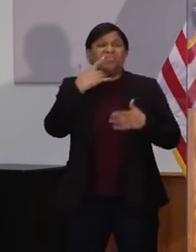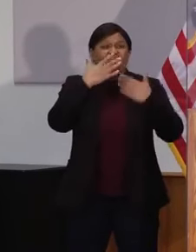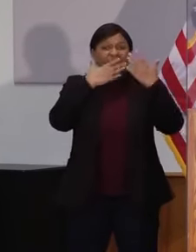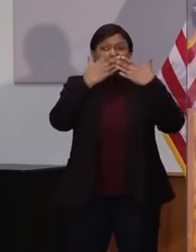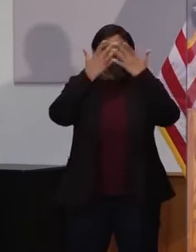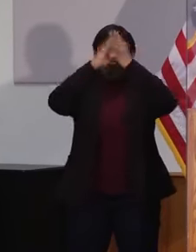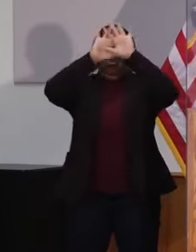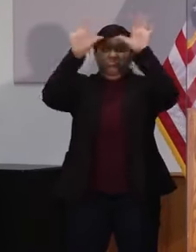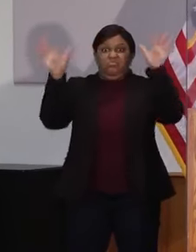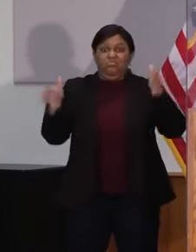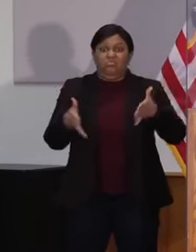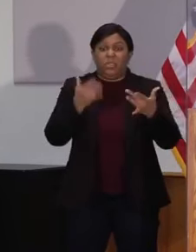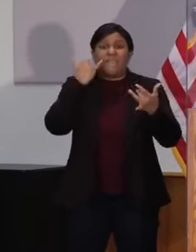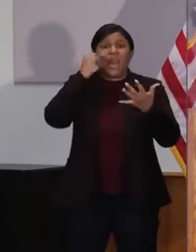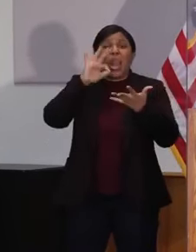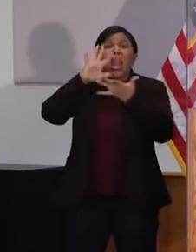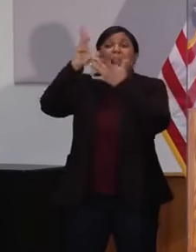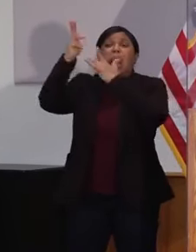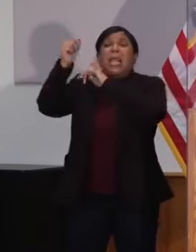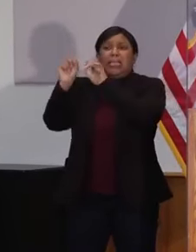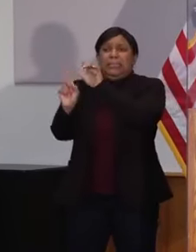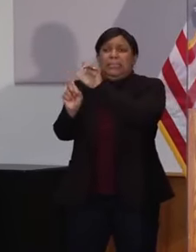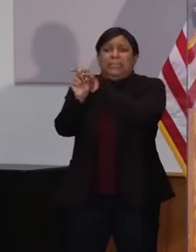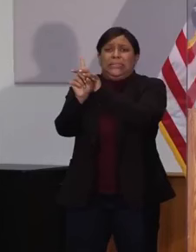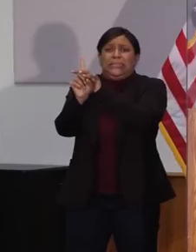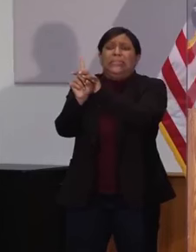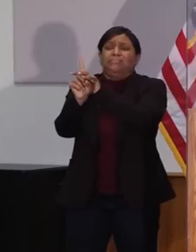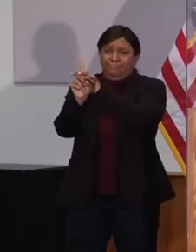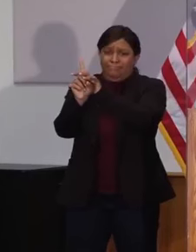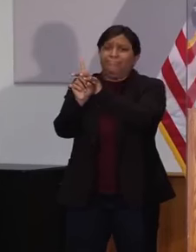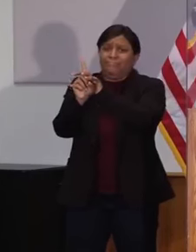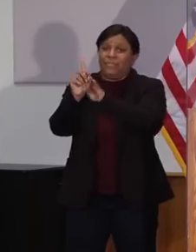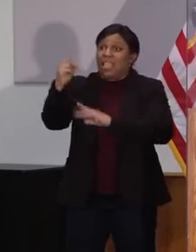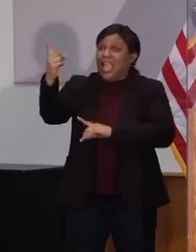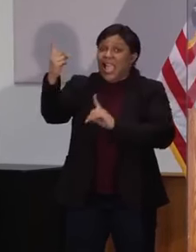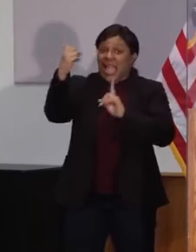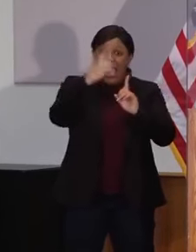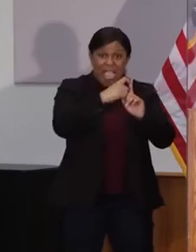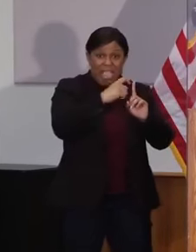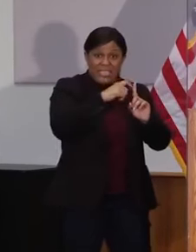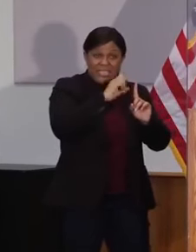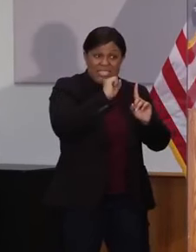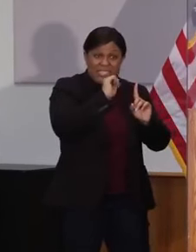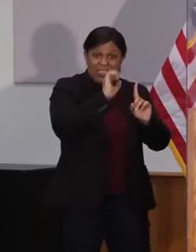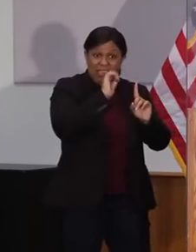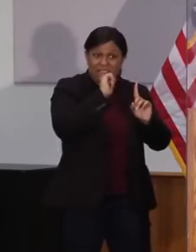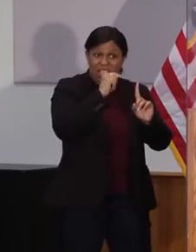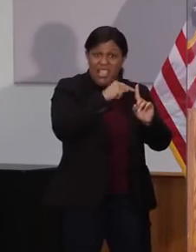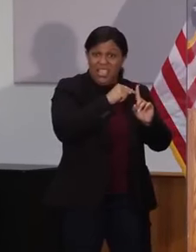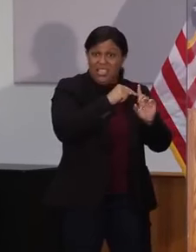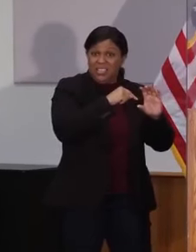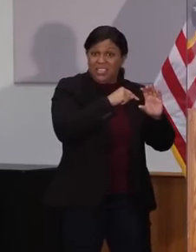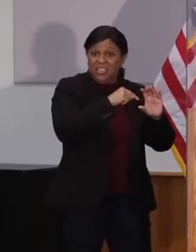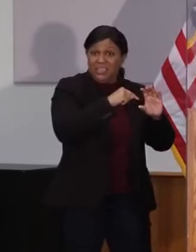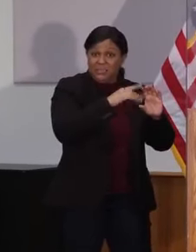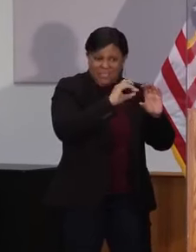the crisis existed, to make a request of the SAFE fund for reimbursement for anybody that came in to help